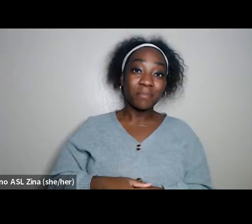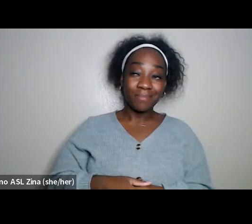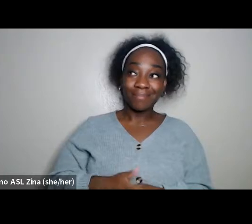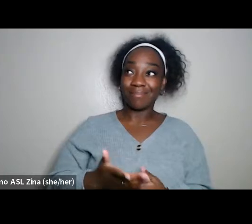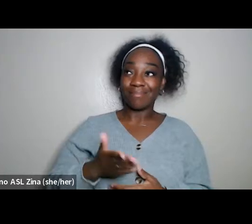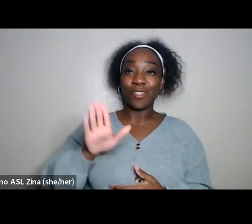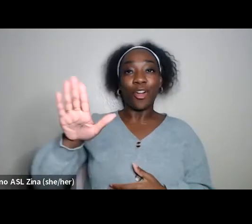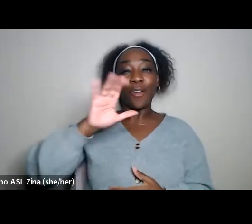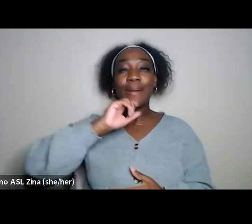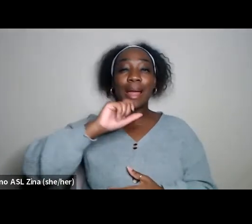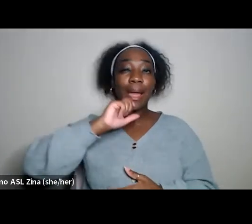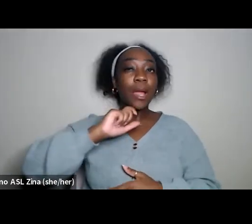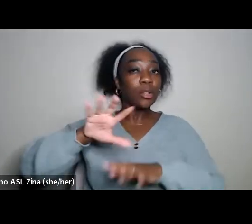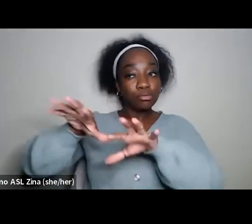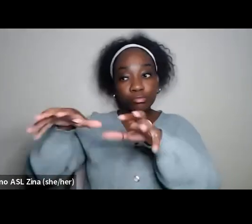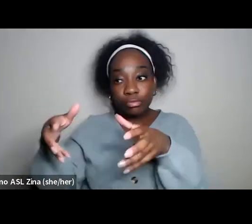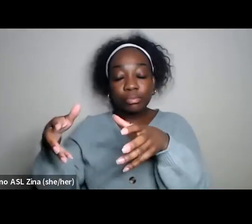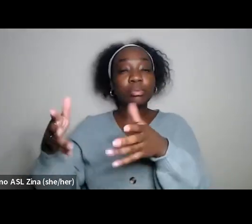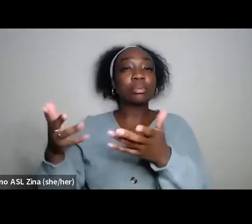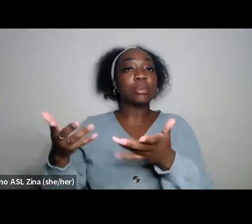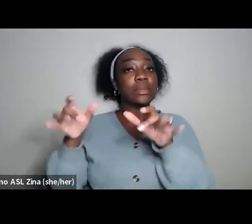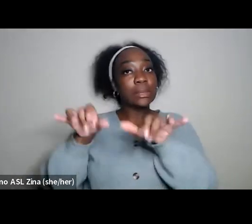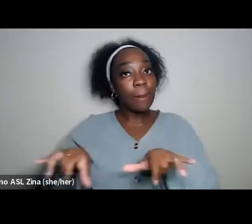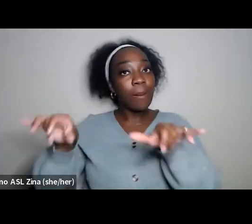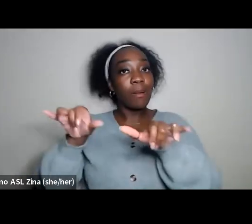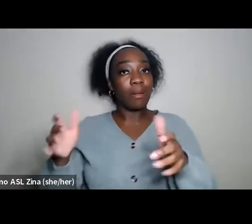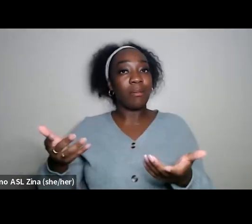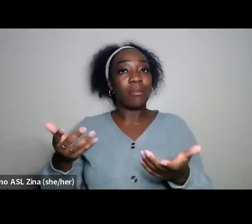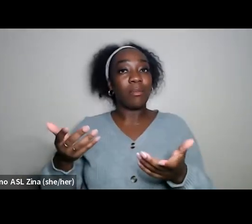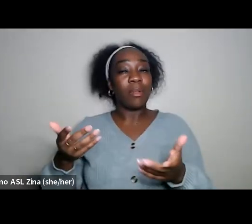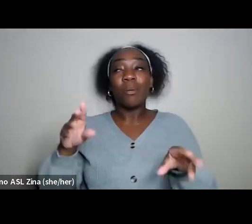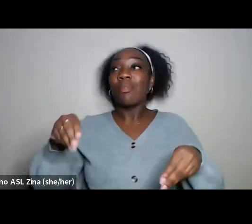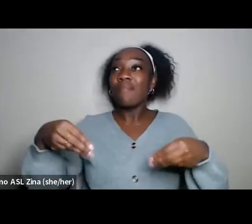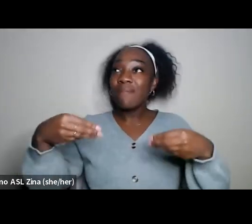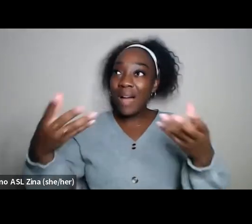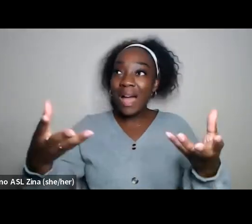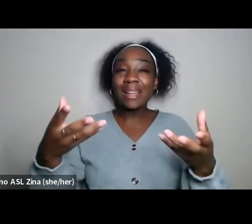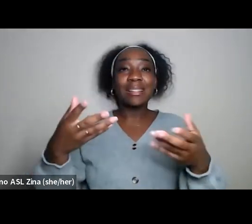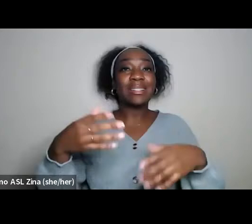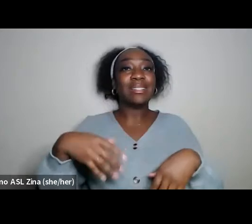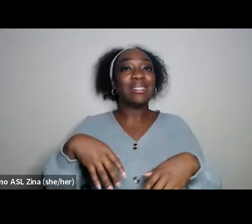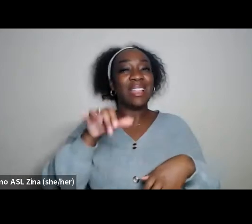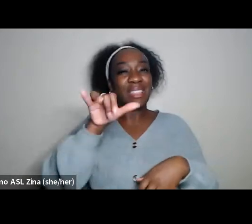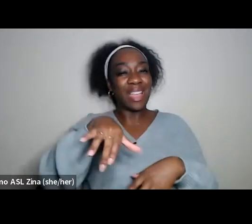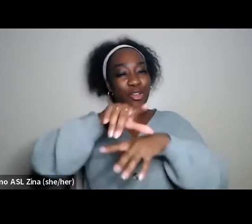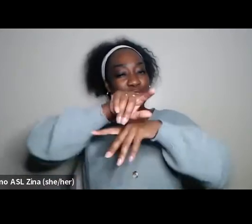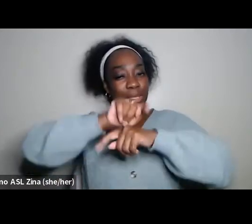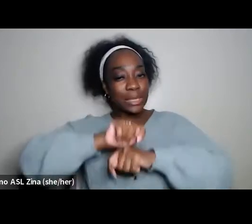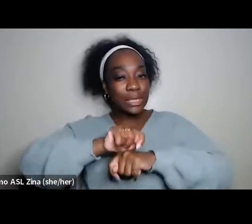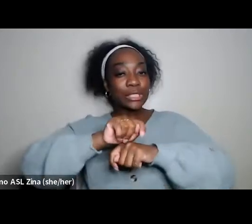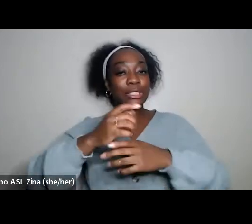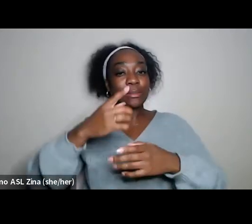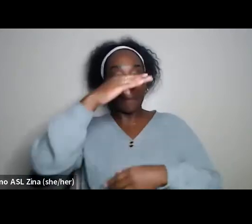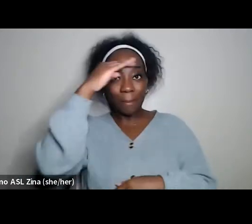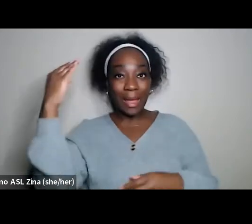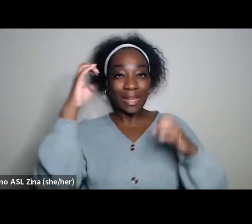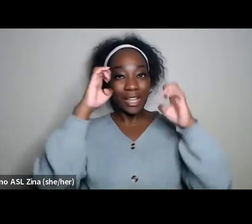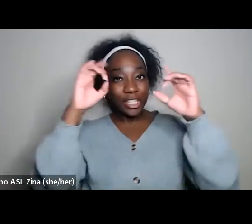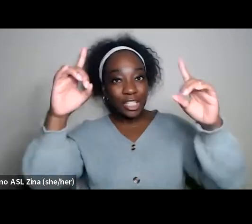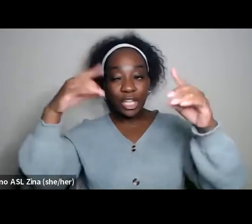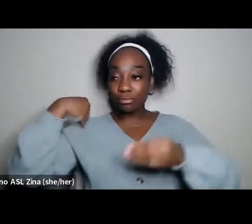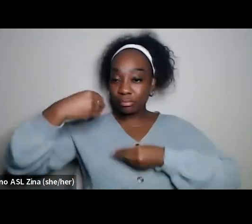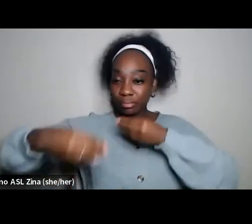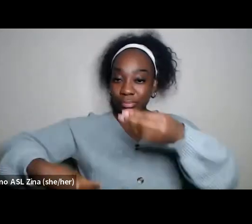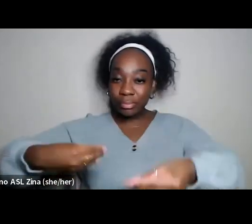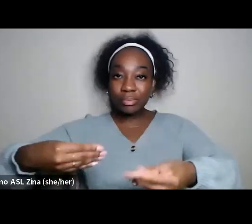generation, but has inherited this tradition of Black education that is meant